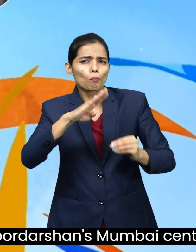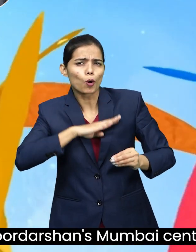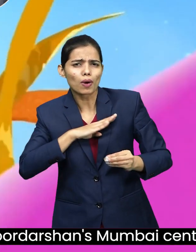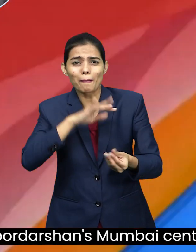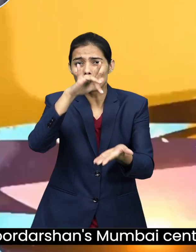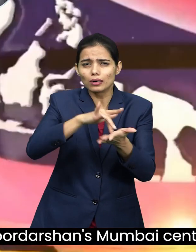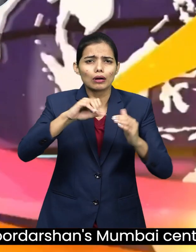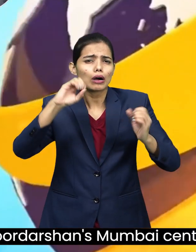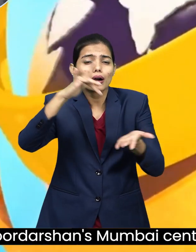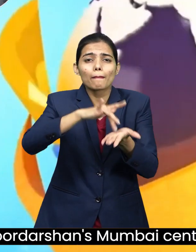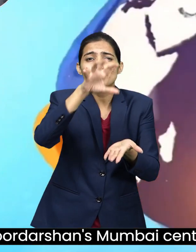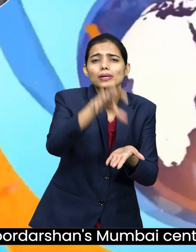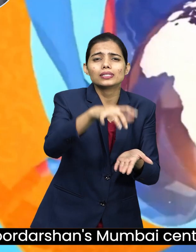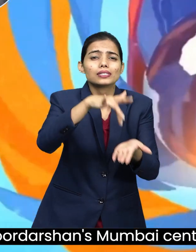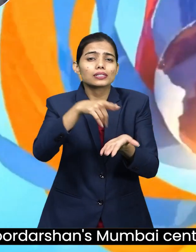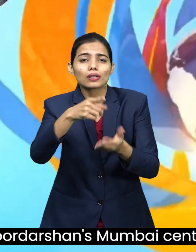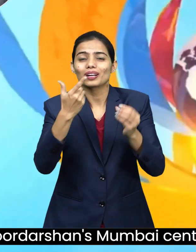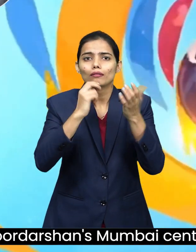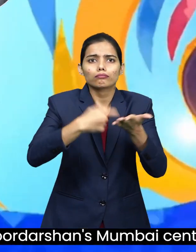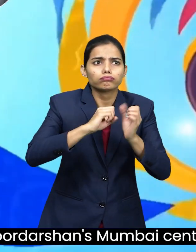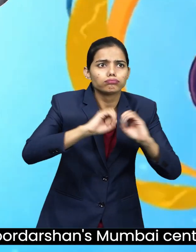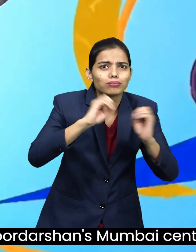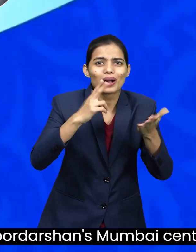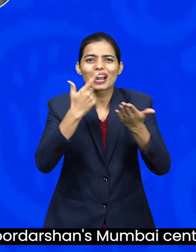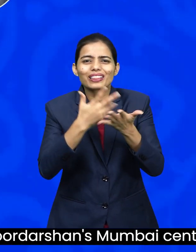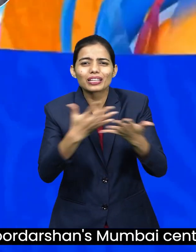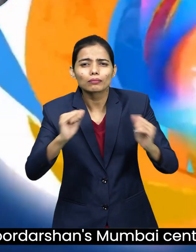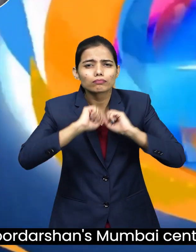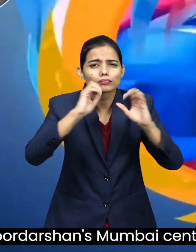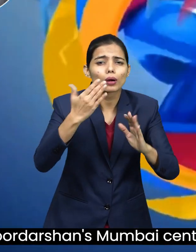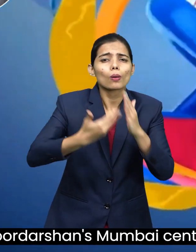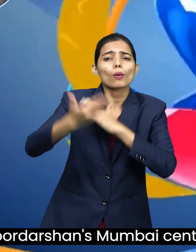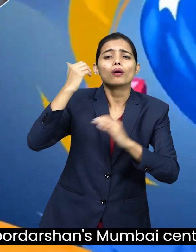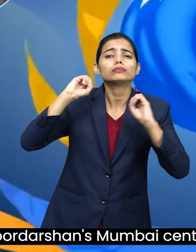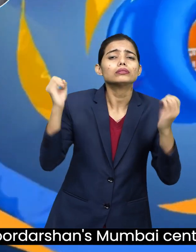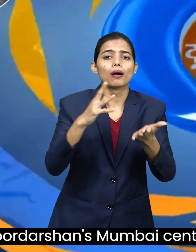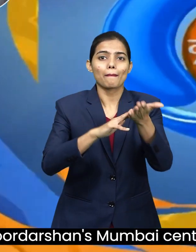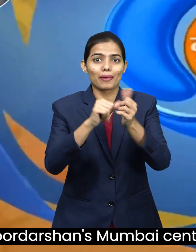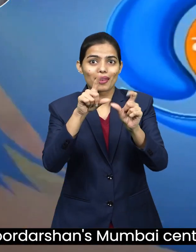Doordarshan's Mumbai Center started broadcasting on May 1, 1972.